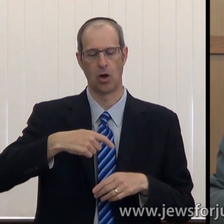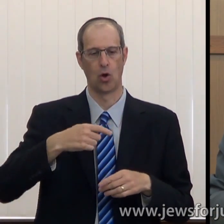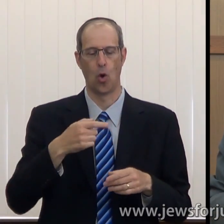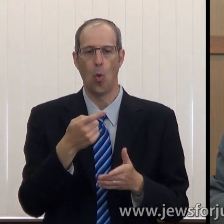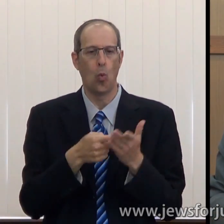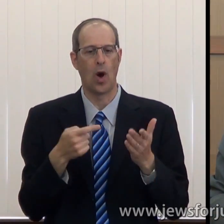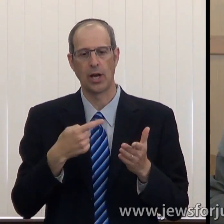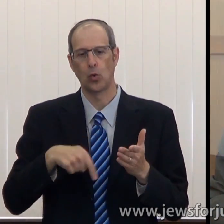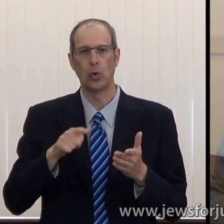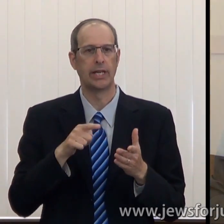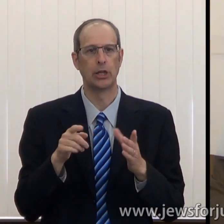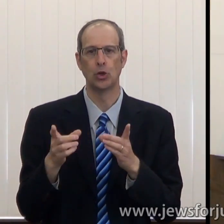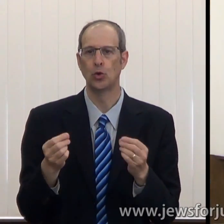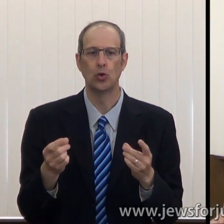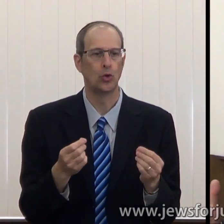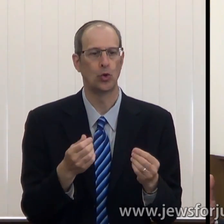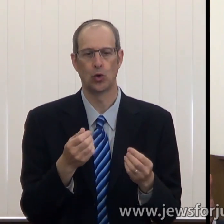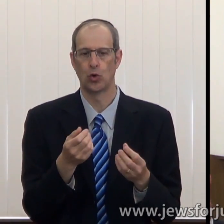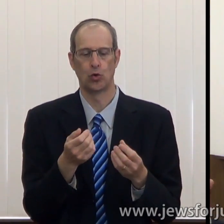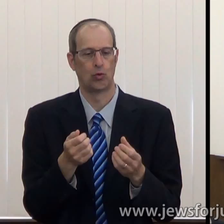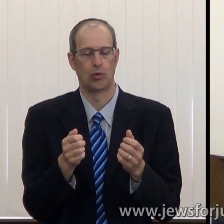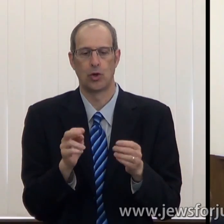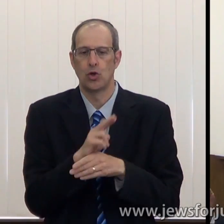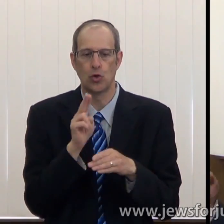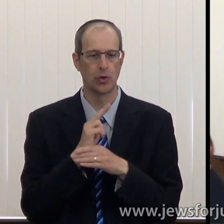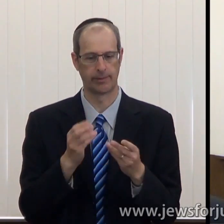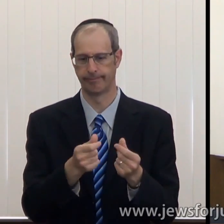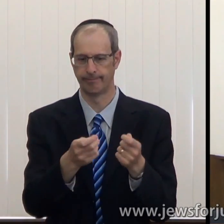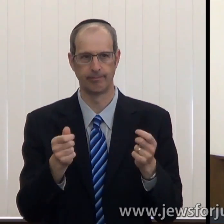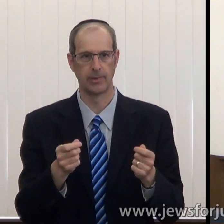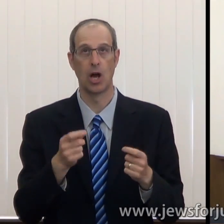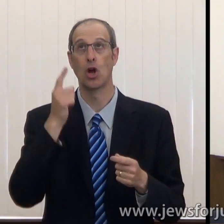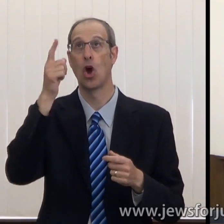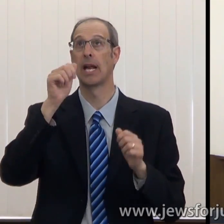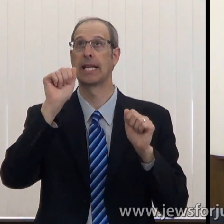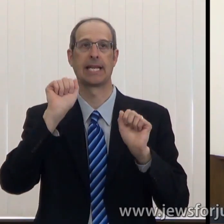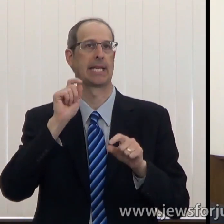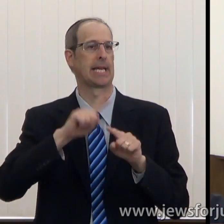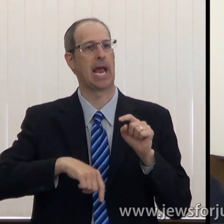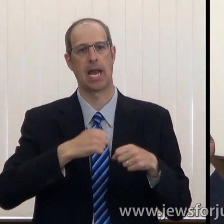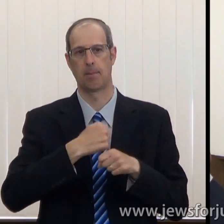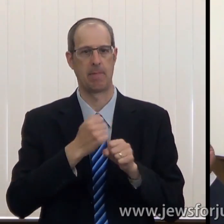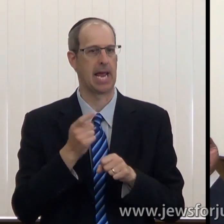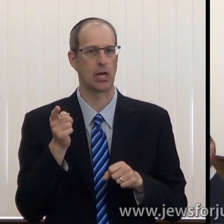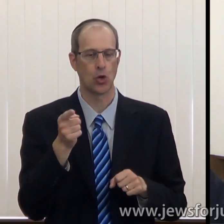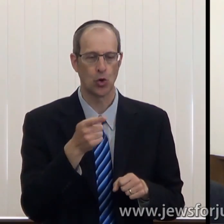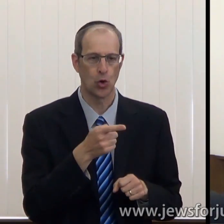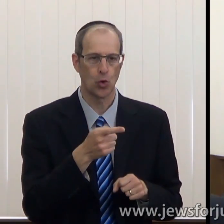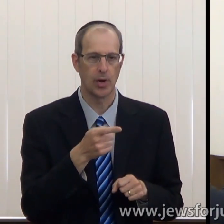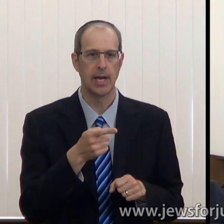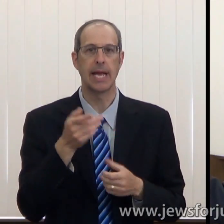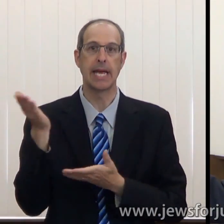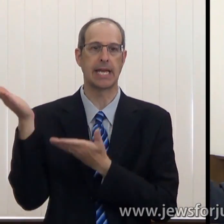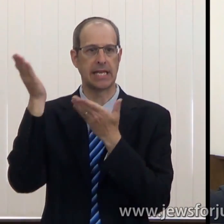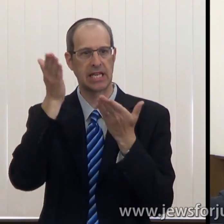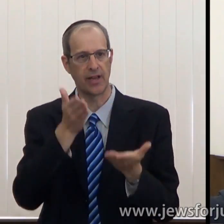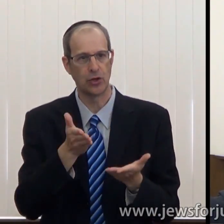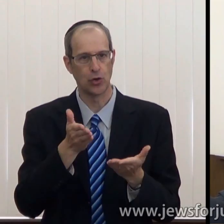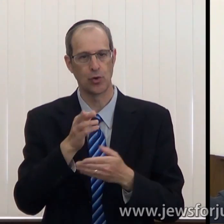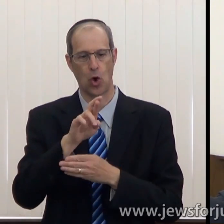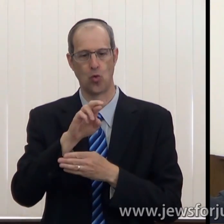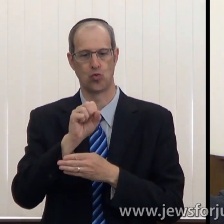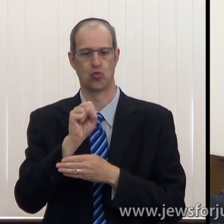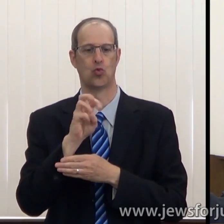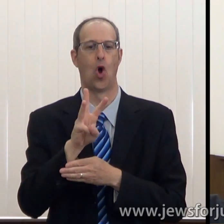those ingredients. So God cannot make you. God can only give you the raw